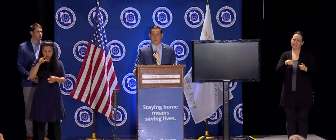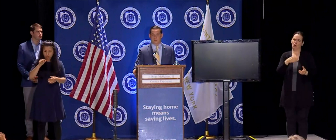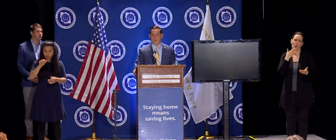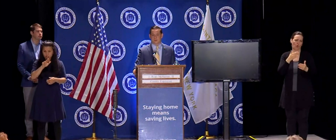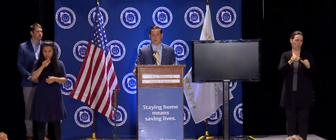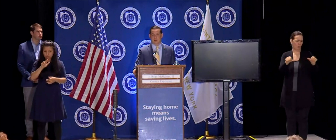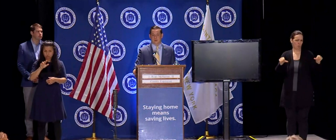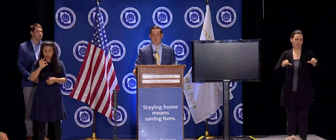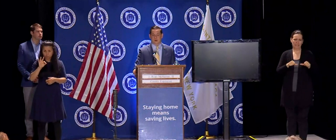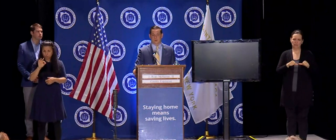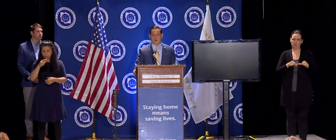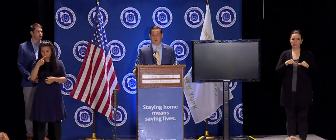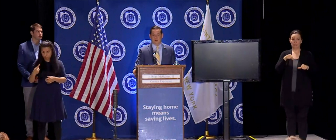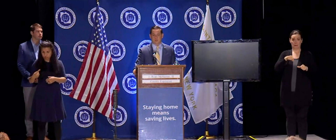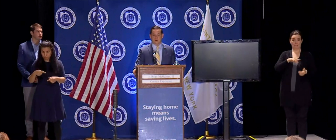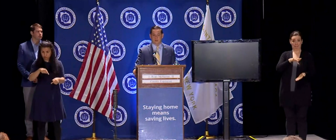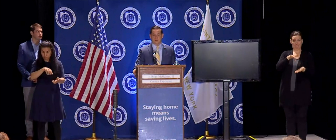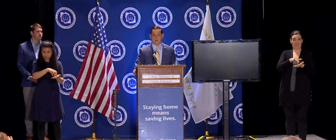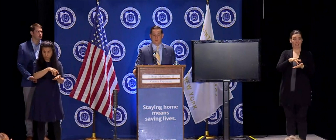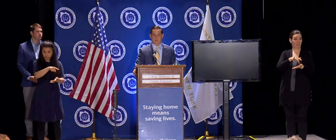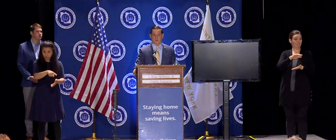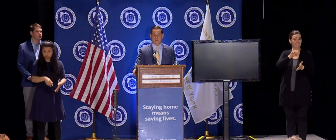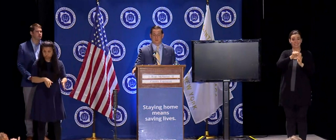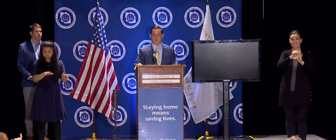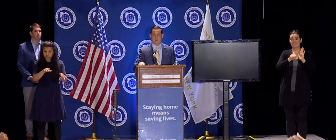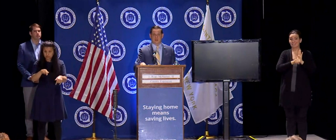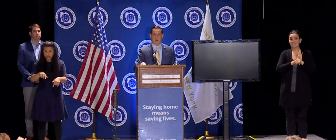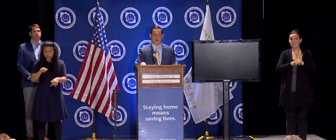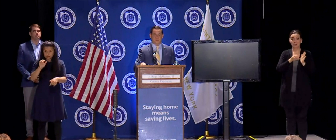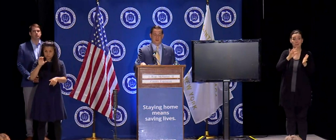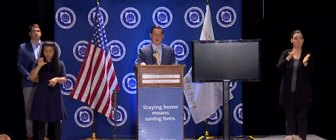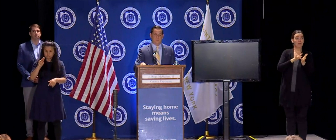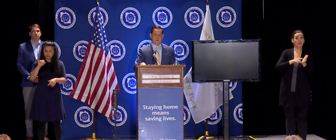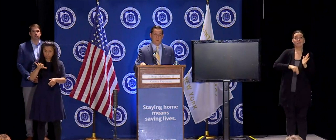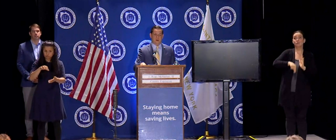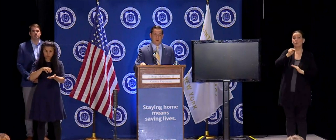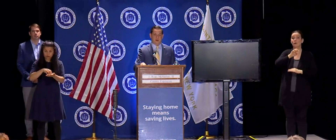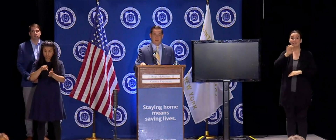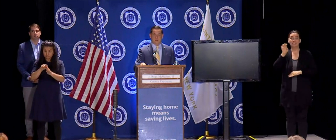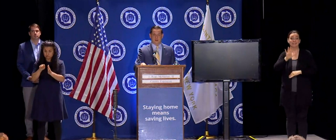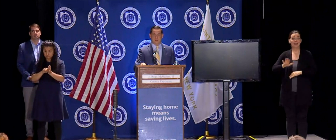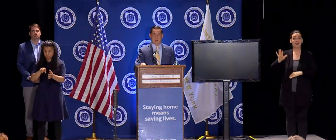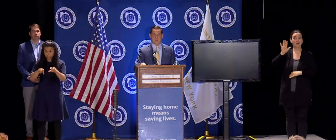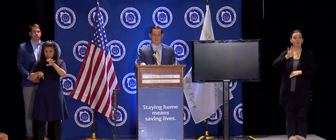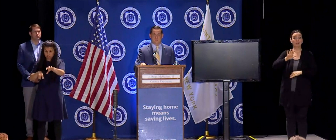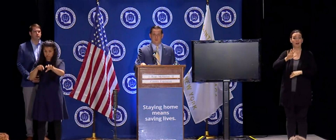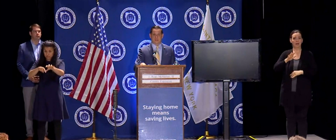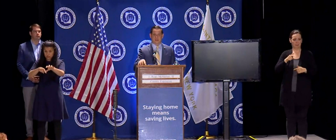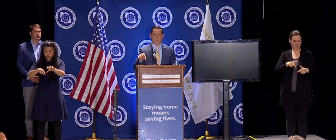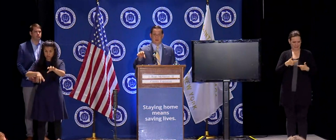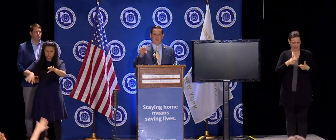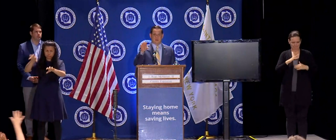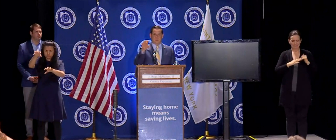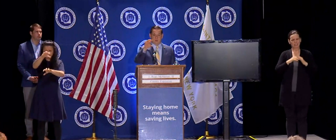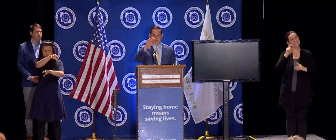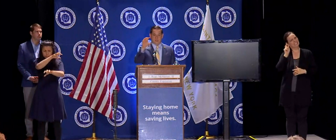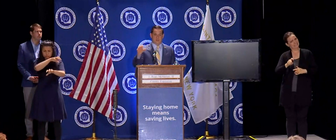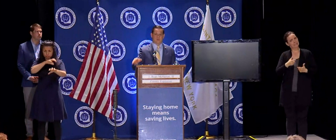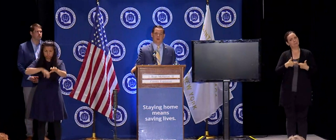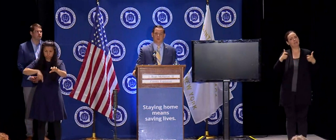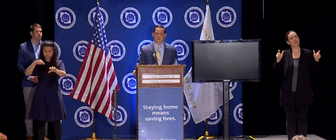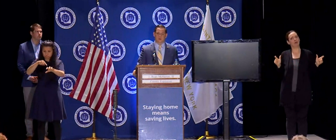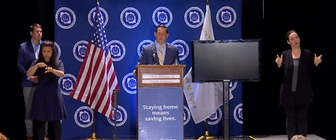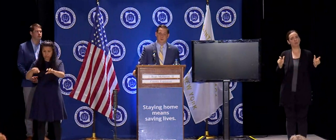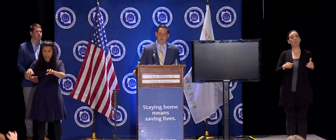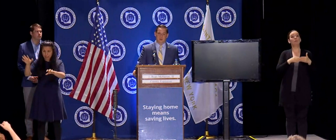the Northeast. So the ability to put something very large here that can then feed into many other